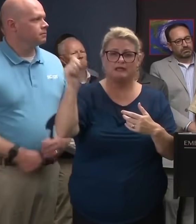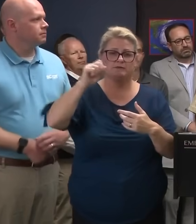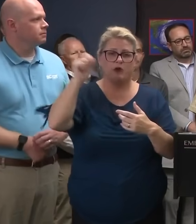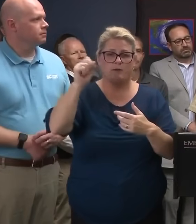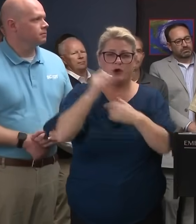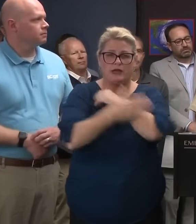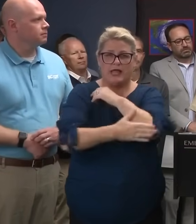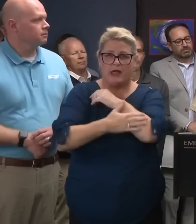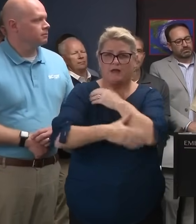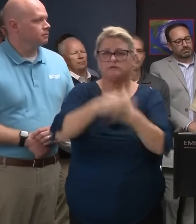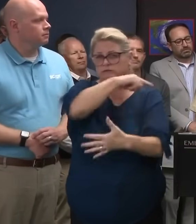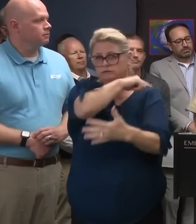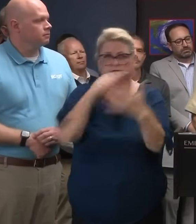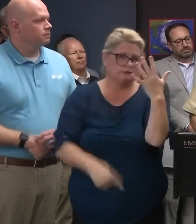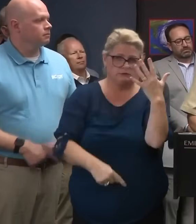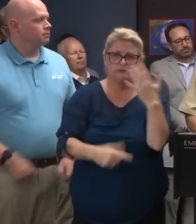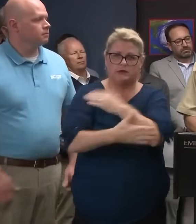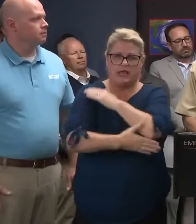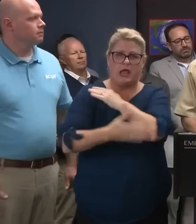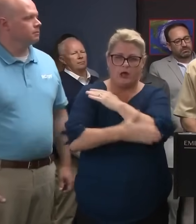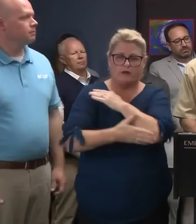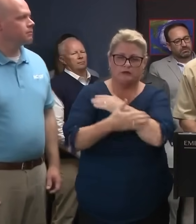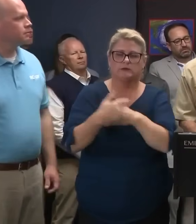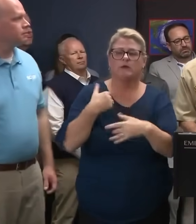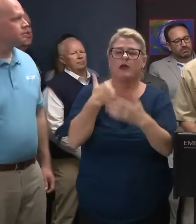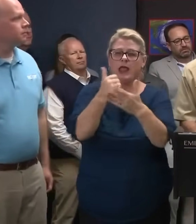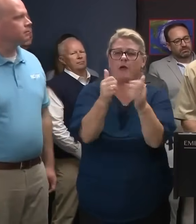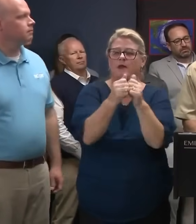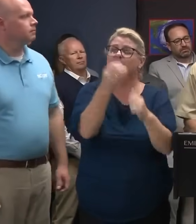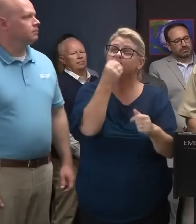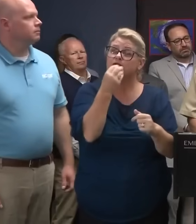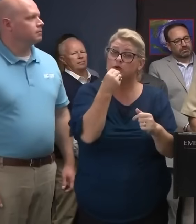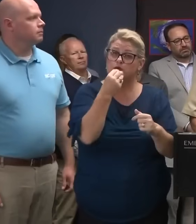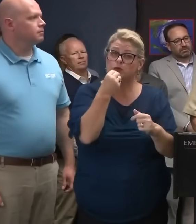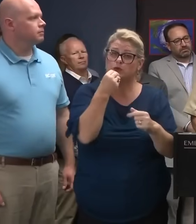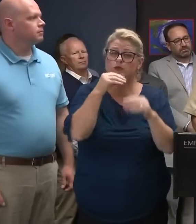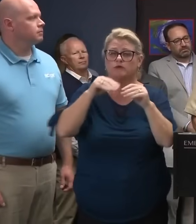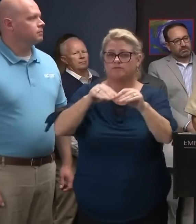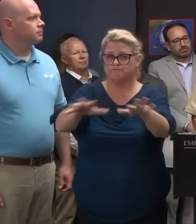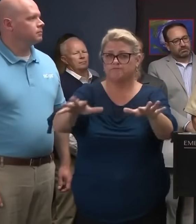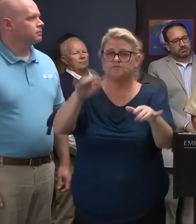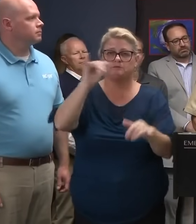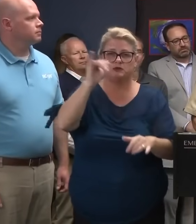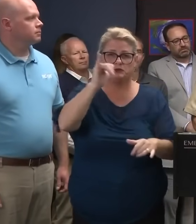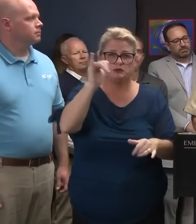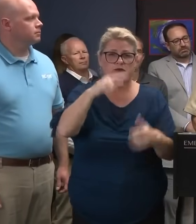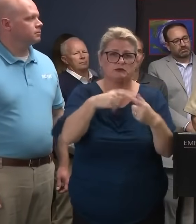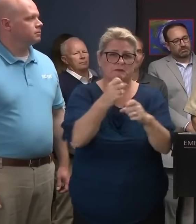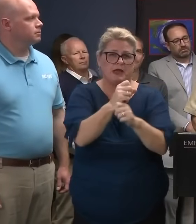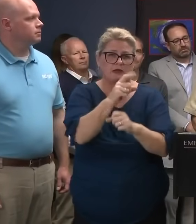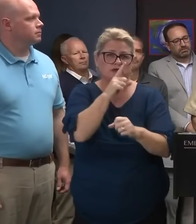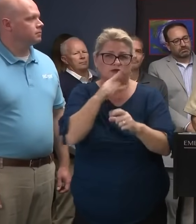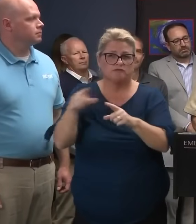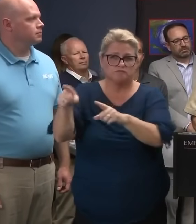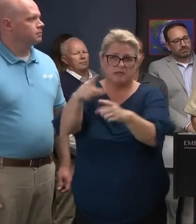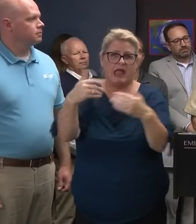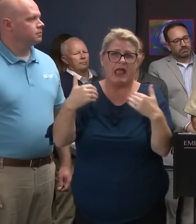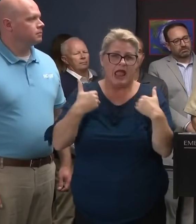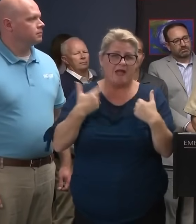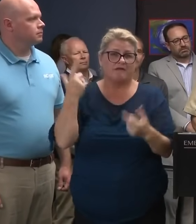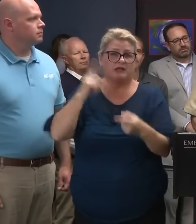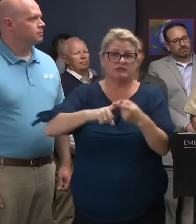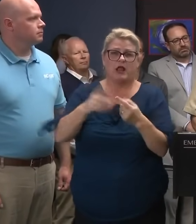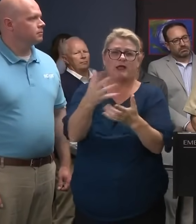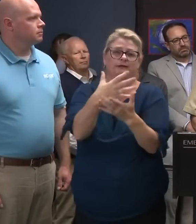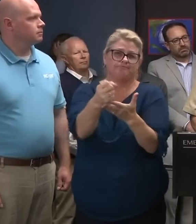County. We're also assisting with food drops and distribution locations to secure those resources until they are